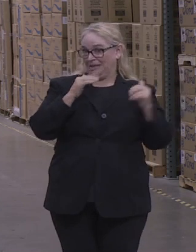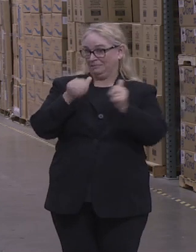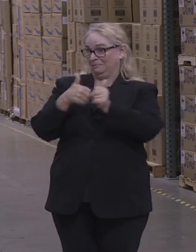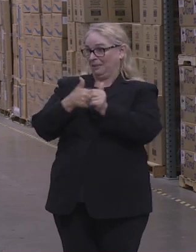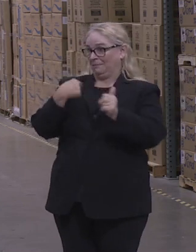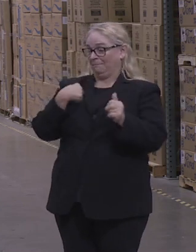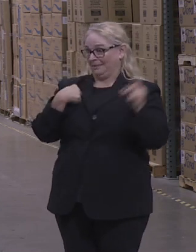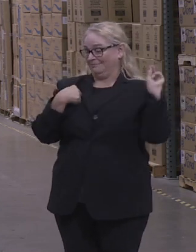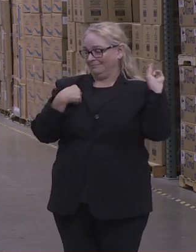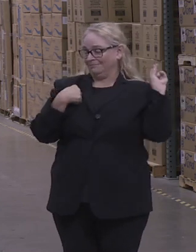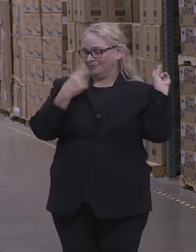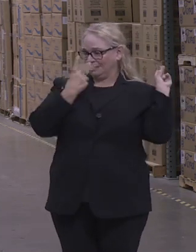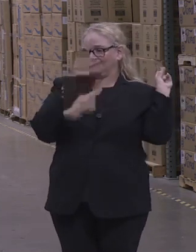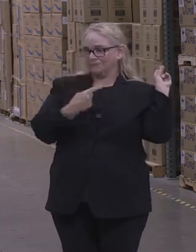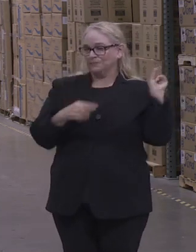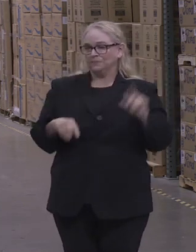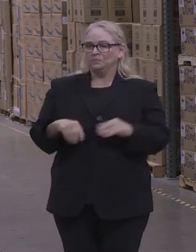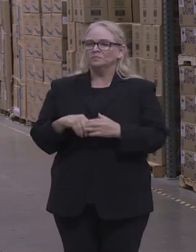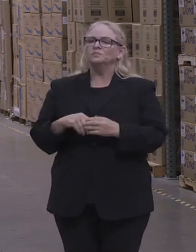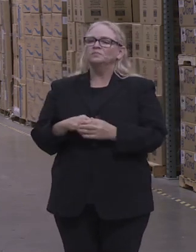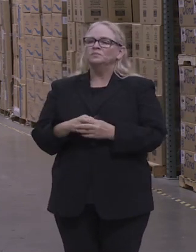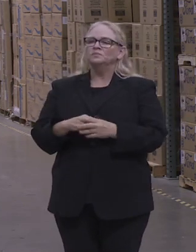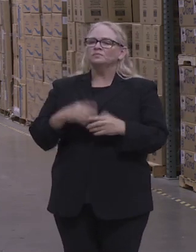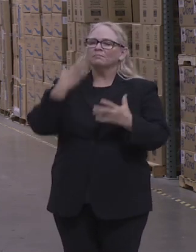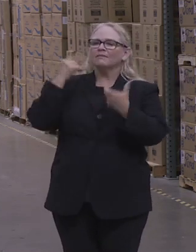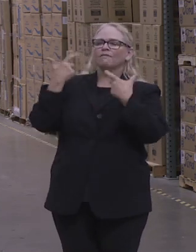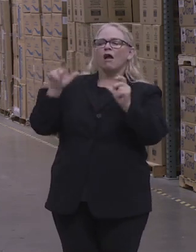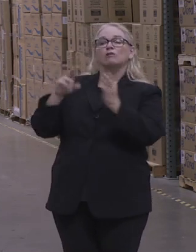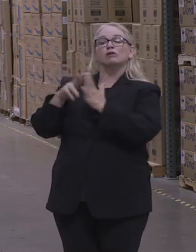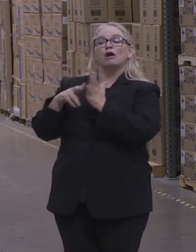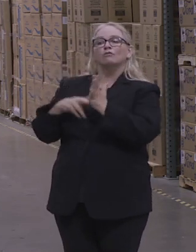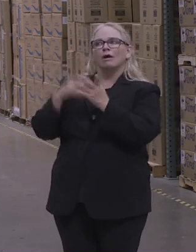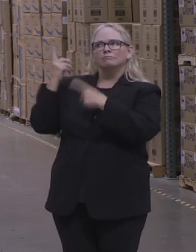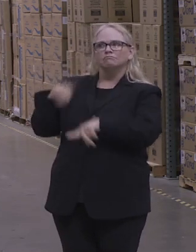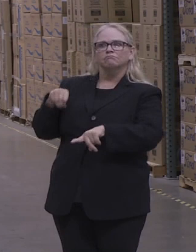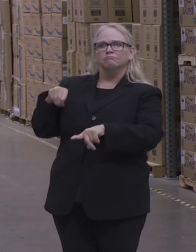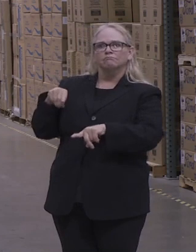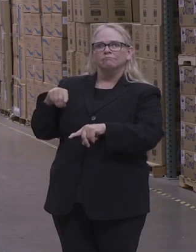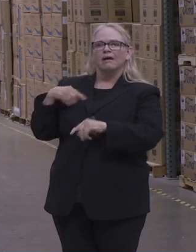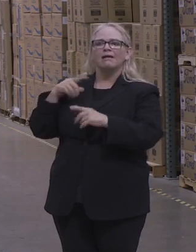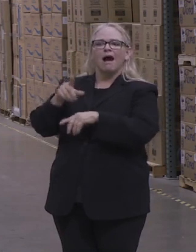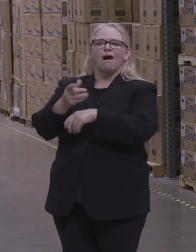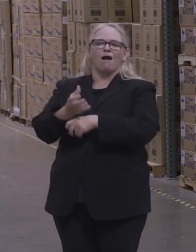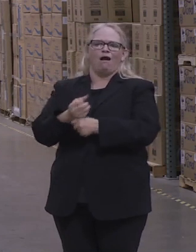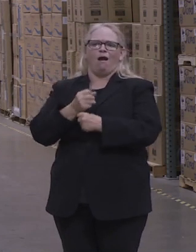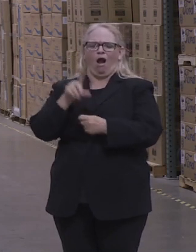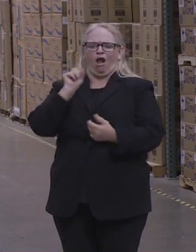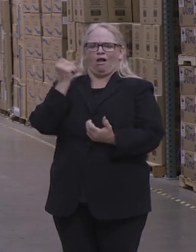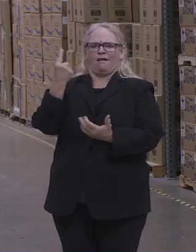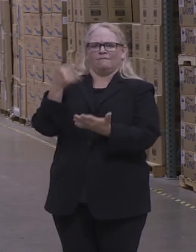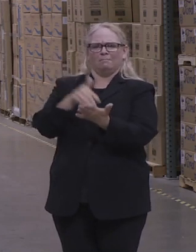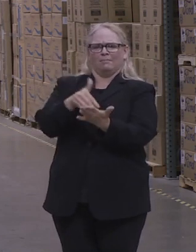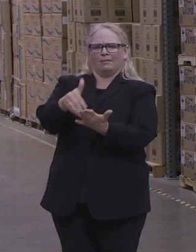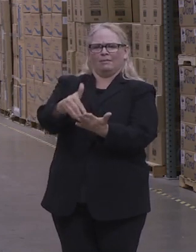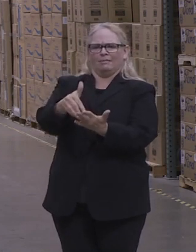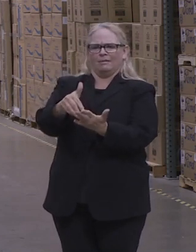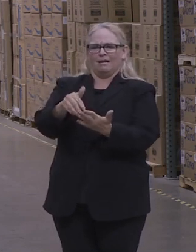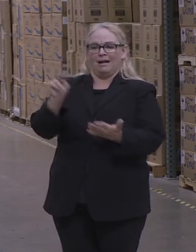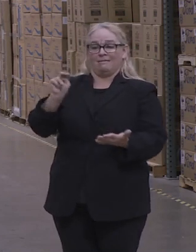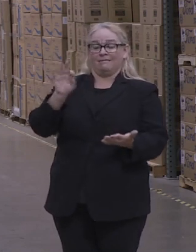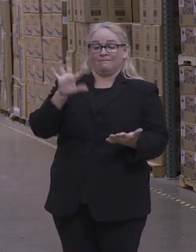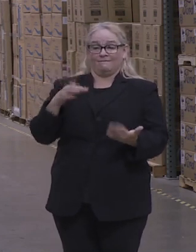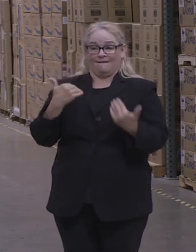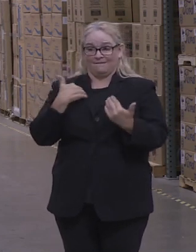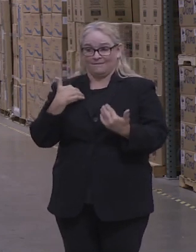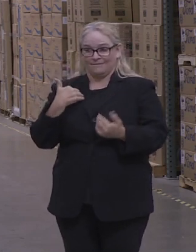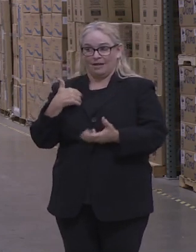these large procurements and contracts of 111 million units of N95 masks. We're distributing those, they come in,